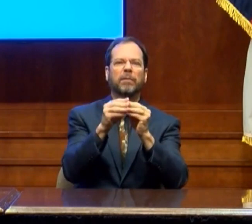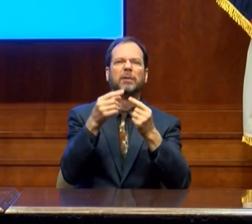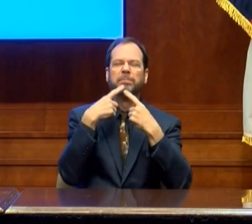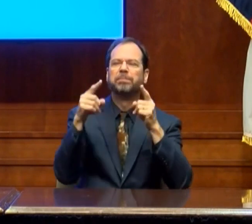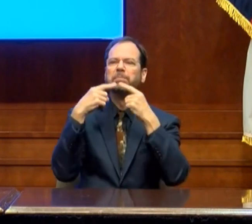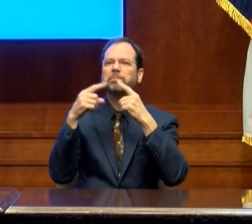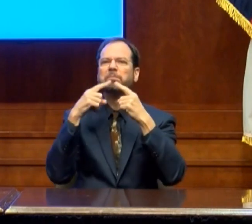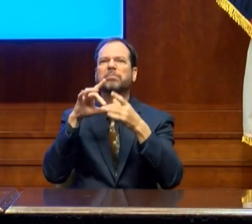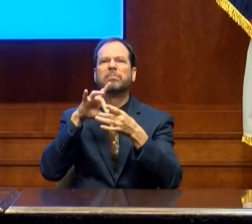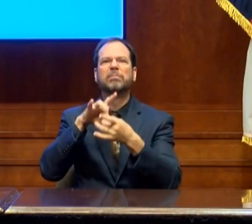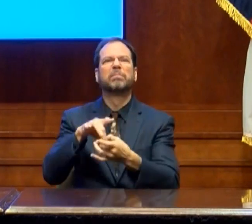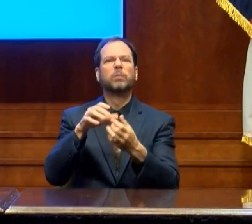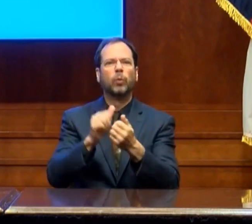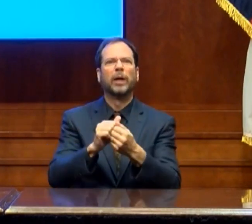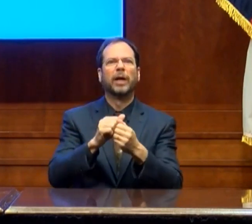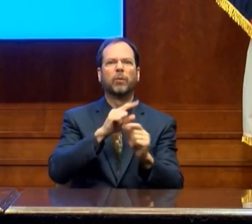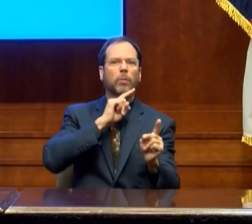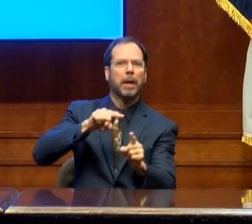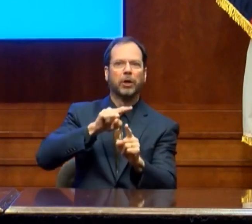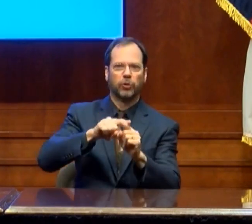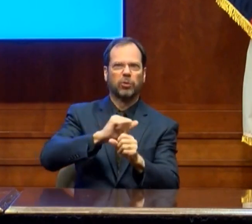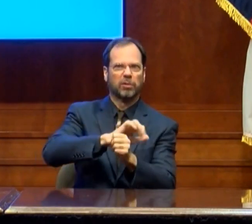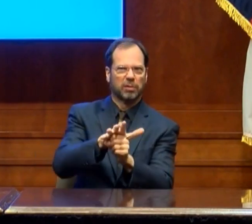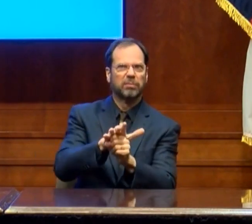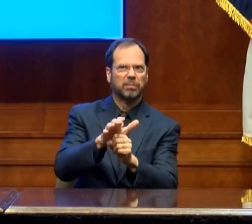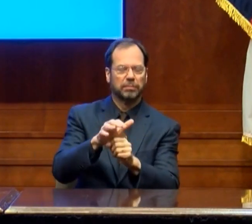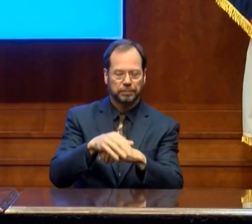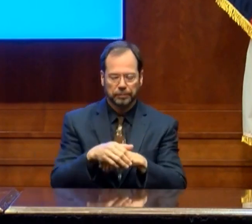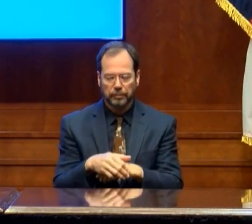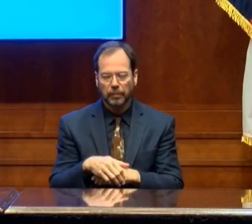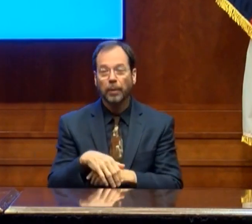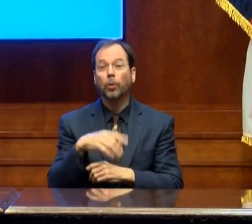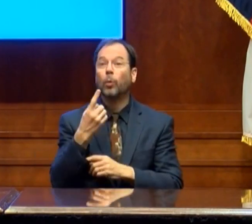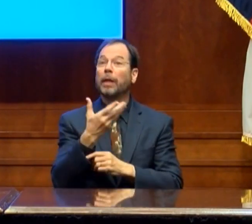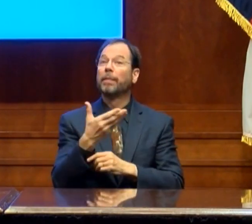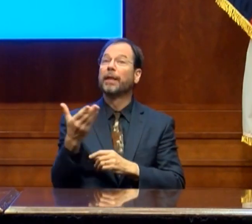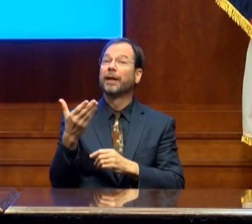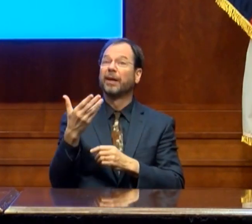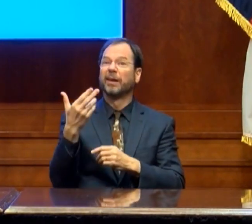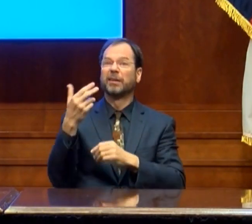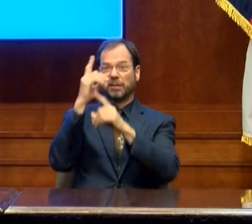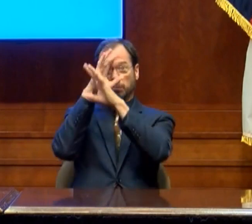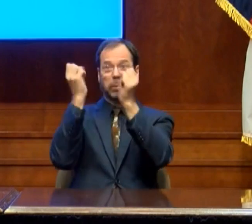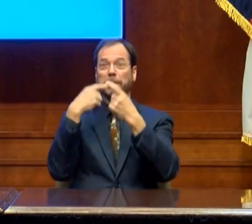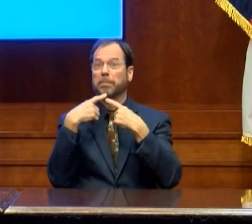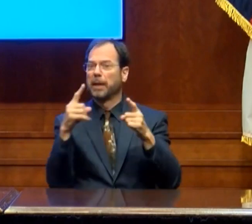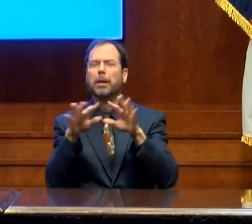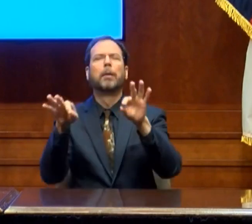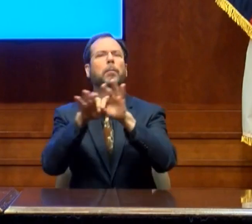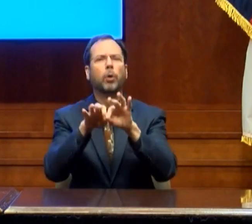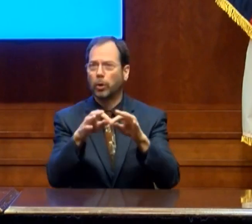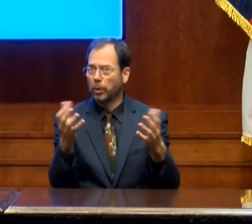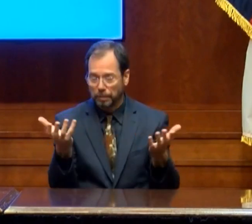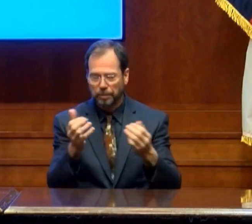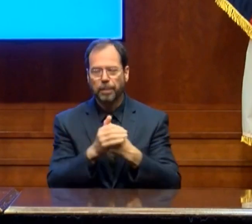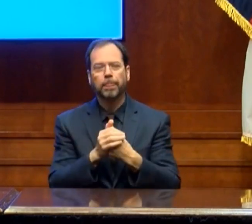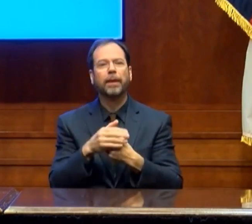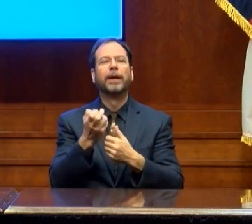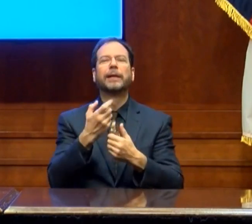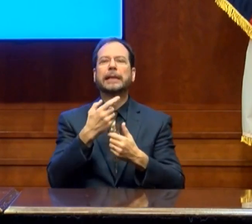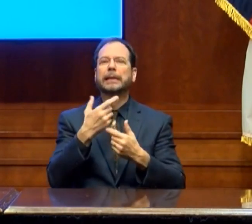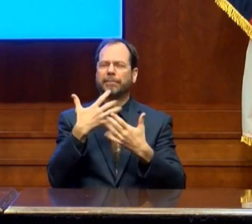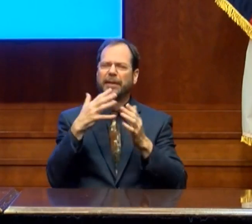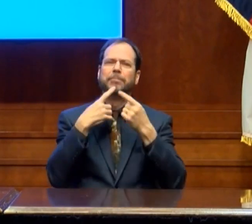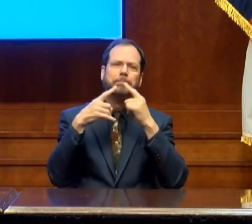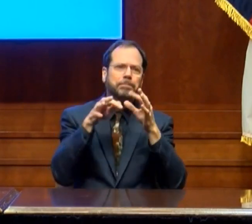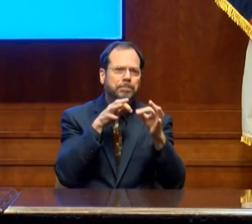about the coronavirus response. One thing he talked about, which is so important, he talked about all that he and